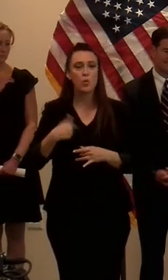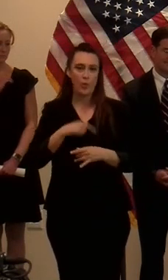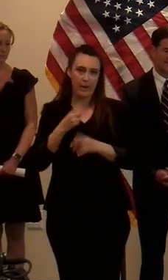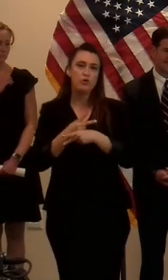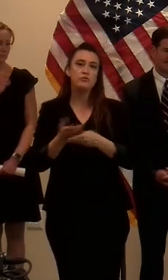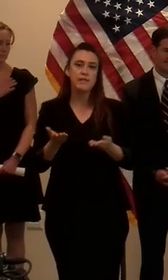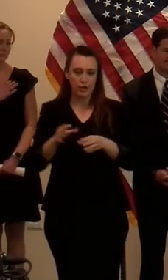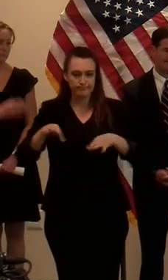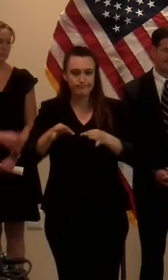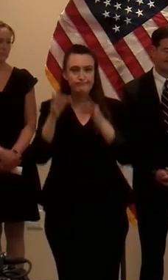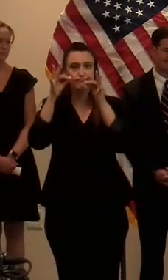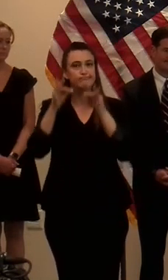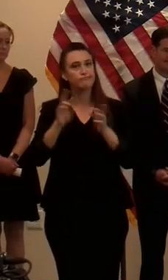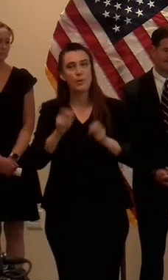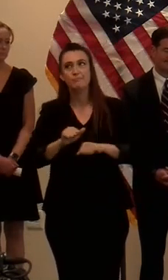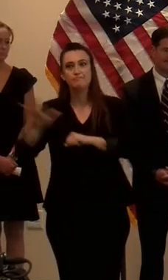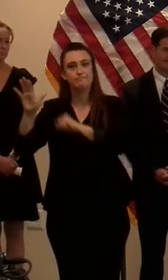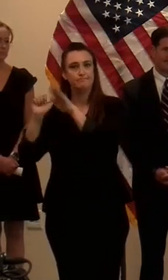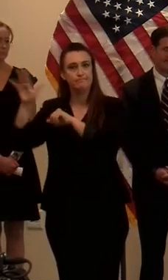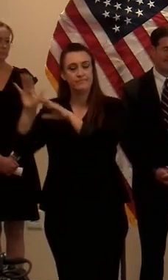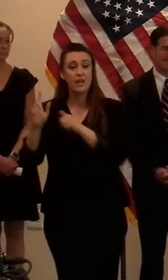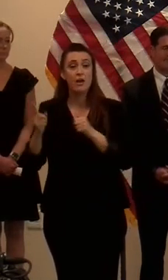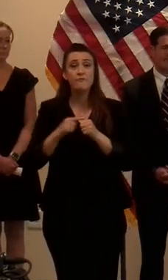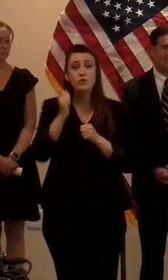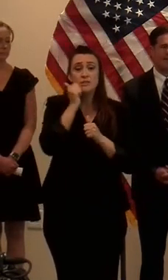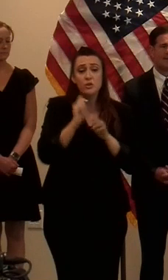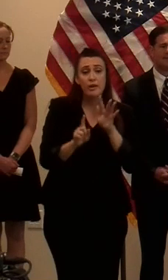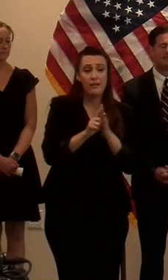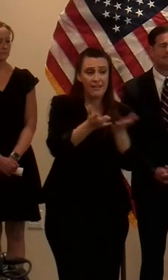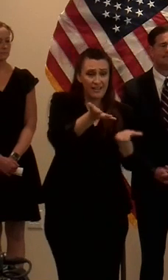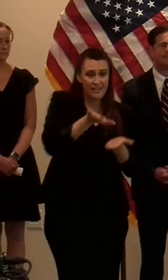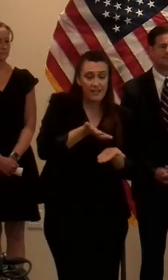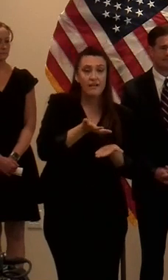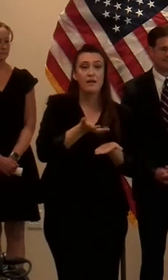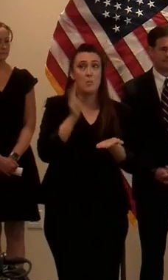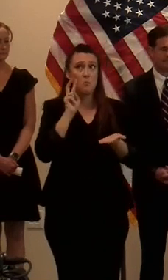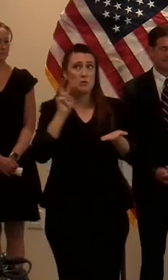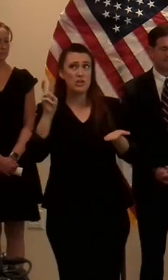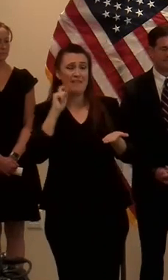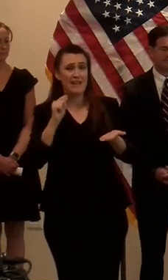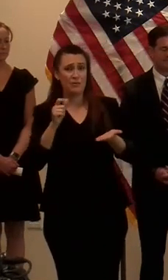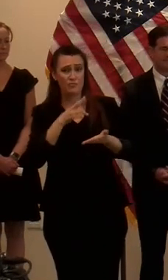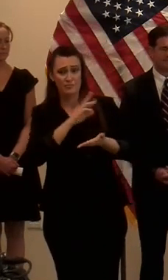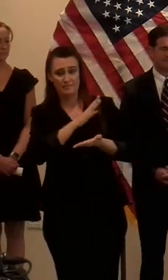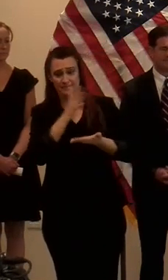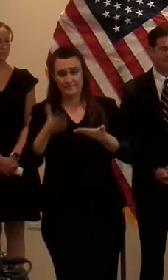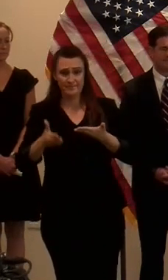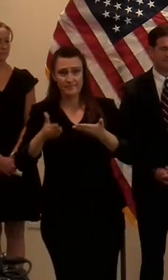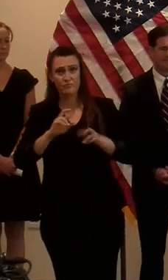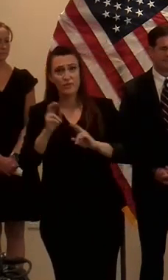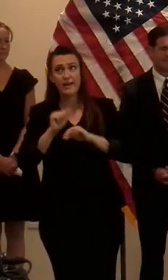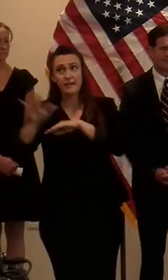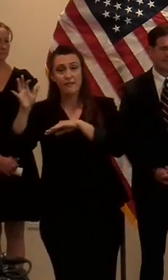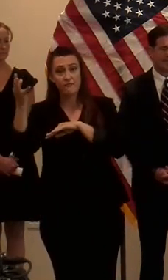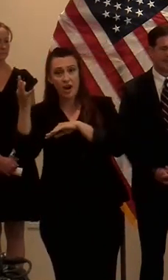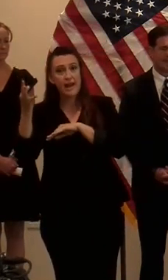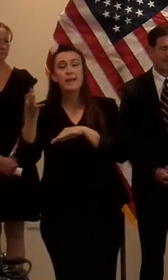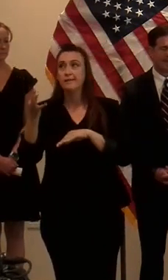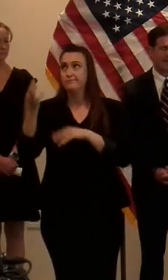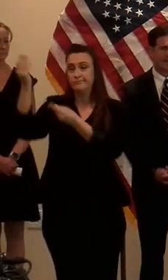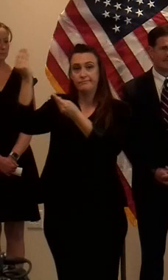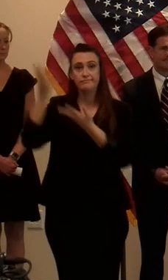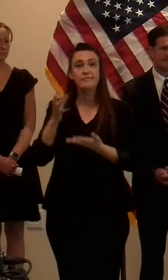When they first received the material, the projected date of delivery was this Friday. We were able to get federal authorization